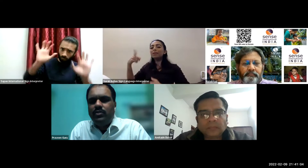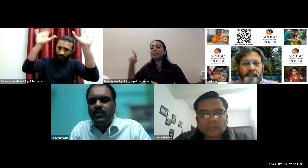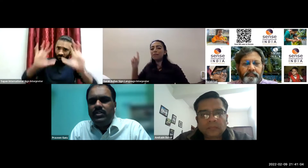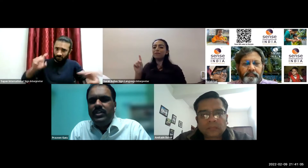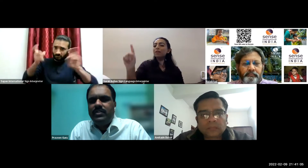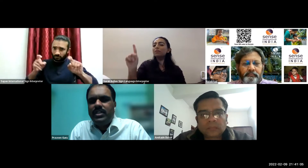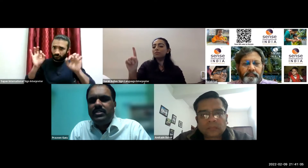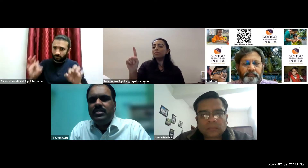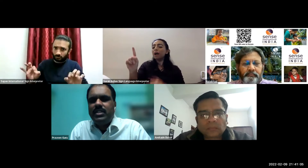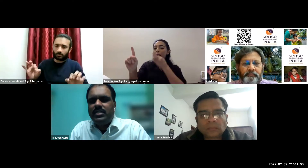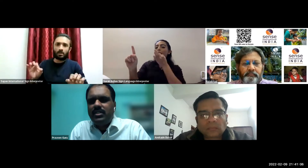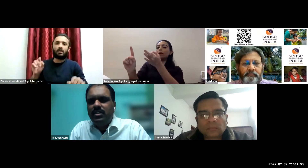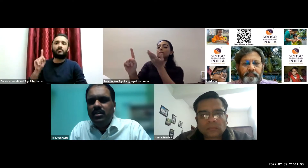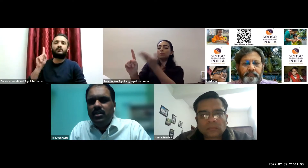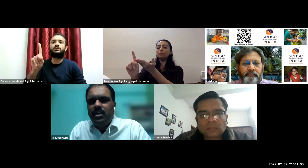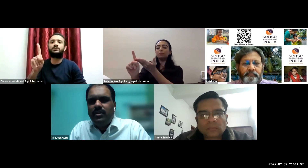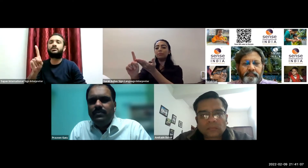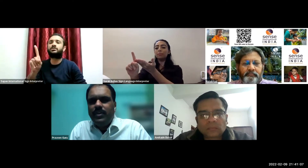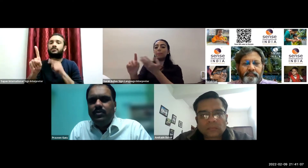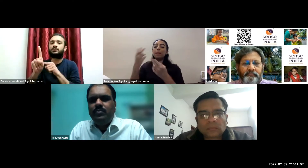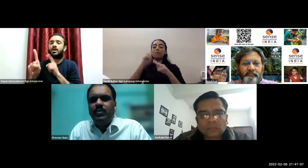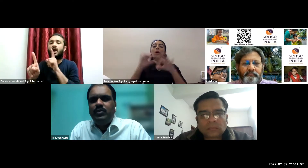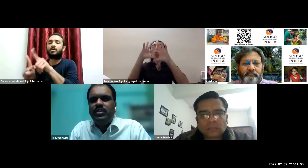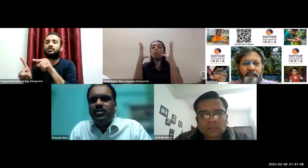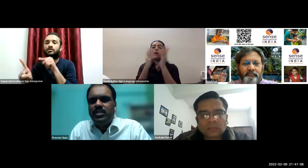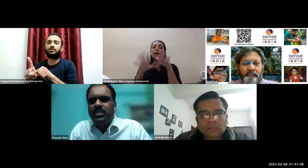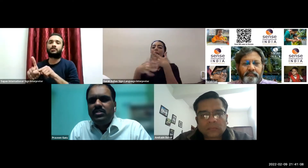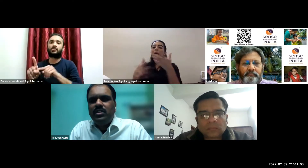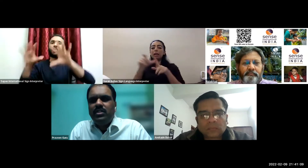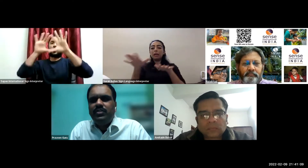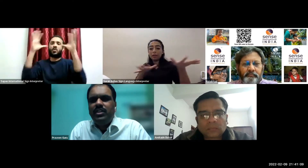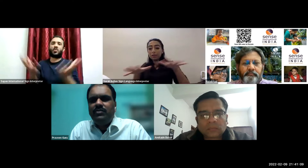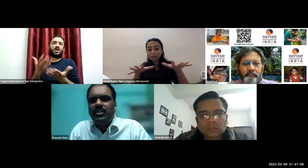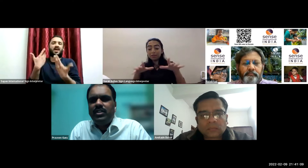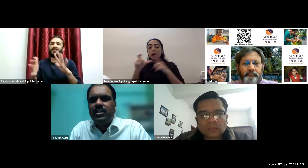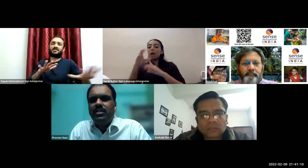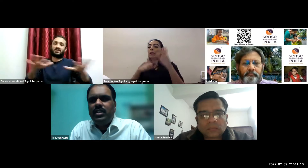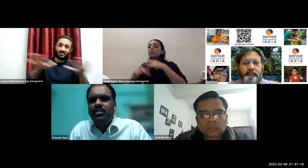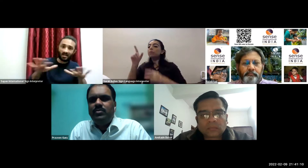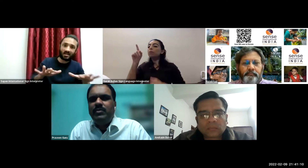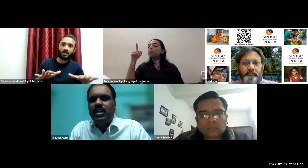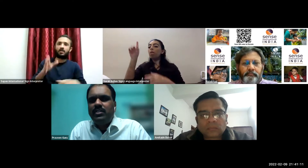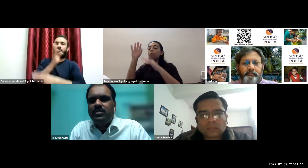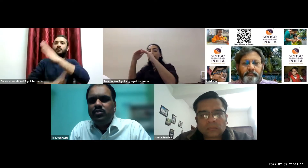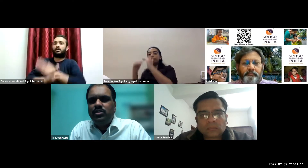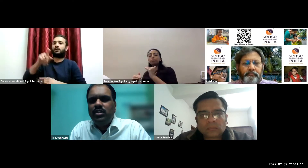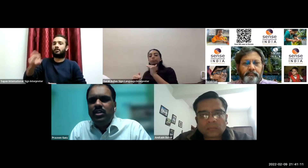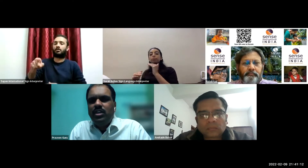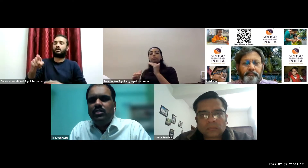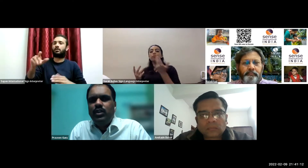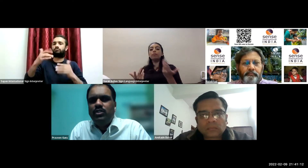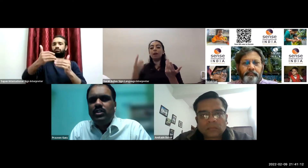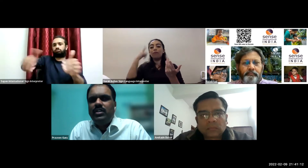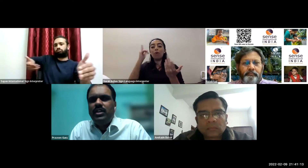now around the world. Whenever there is a disaster, people with disabilities are definitely affected, and there needs to be